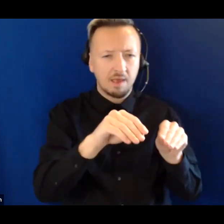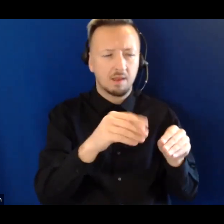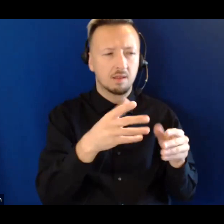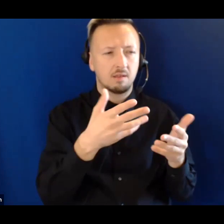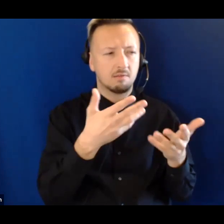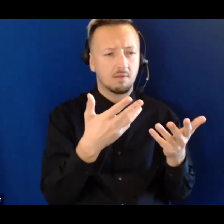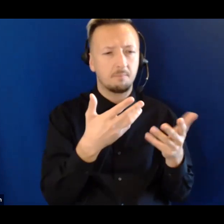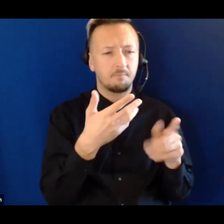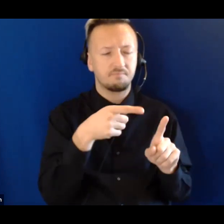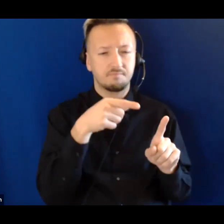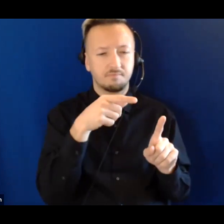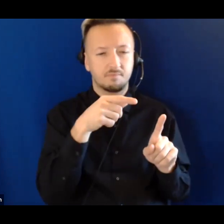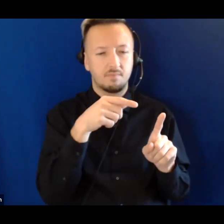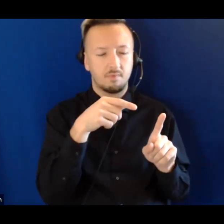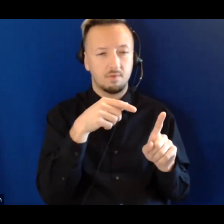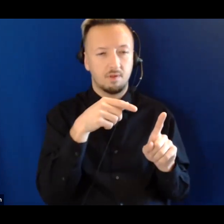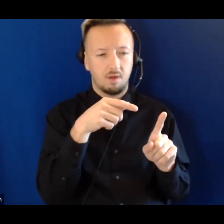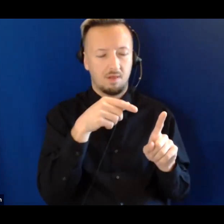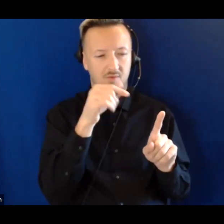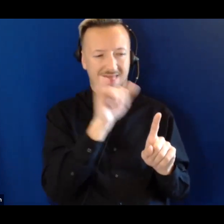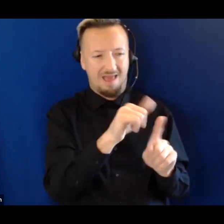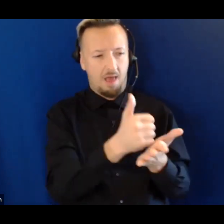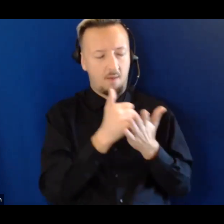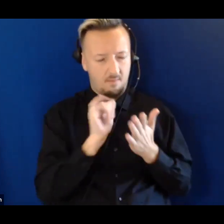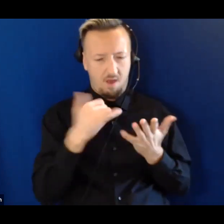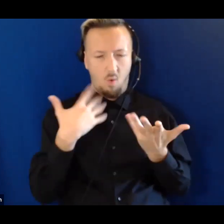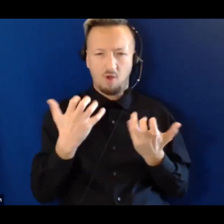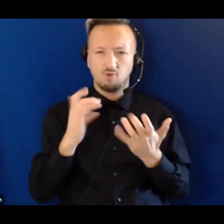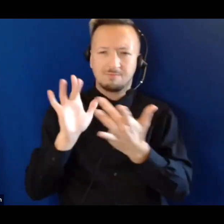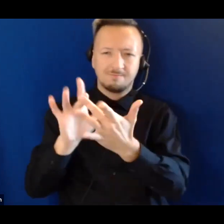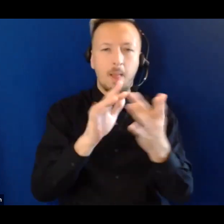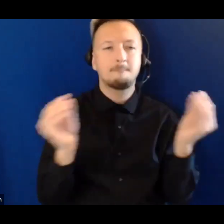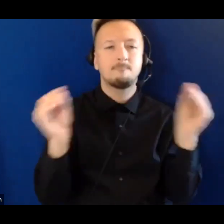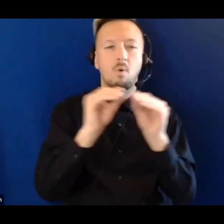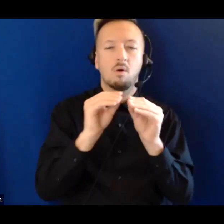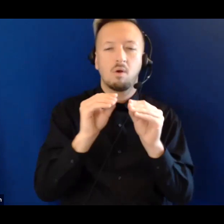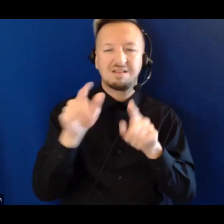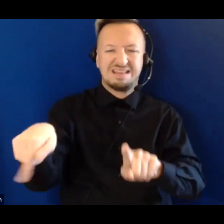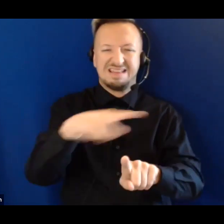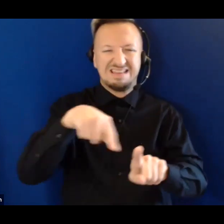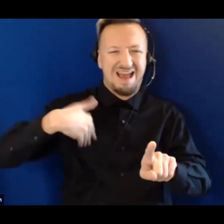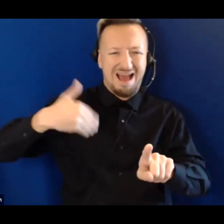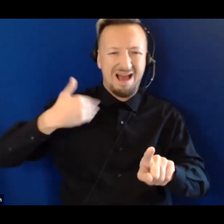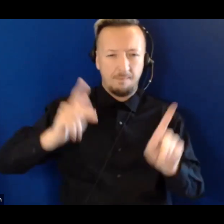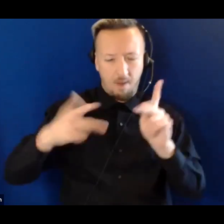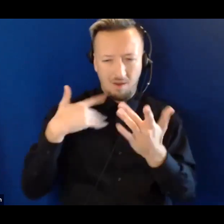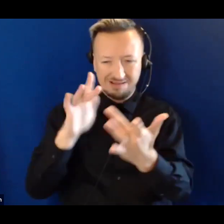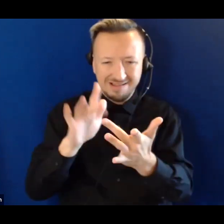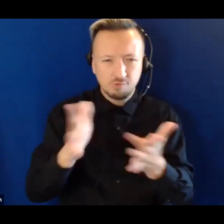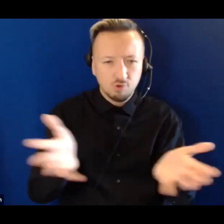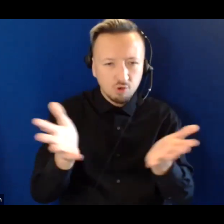is definitely to reach out to more young folks, to have programs for more young folks, whether that's interning or, the